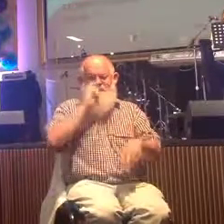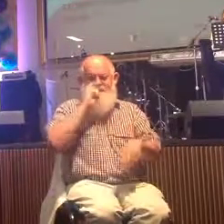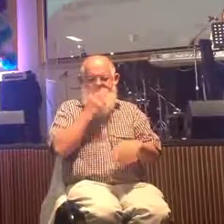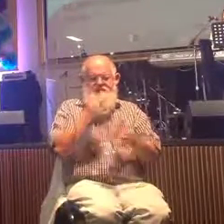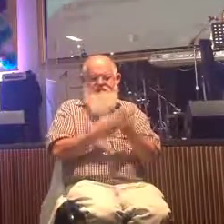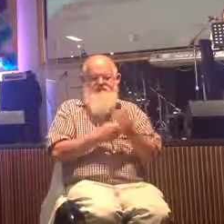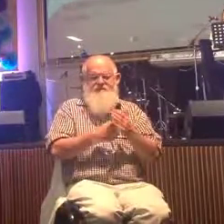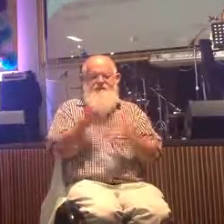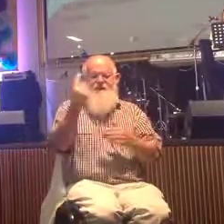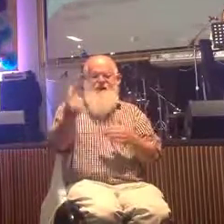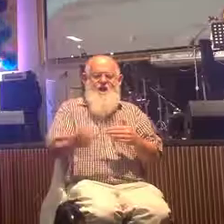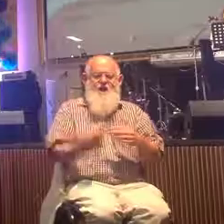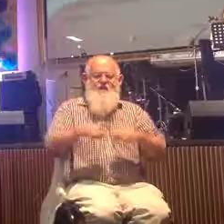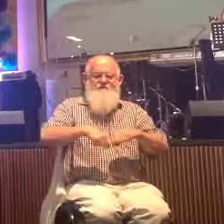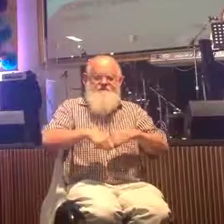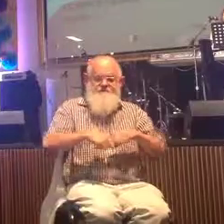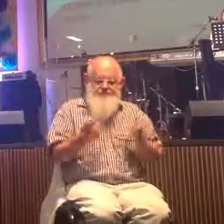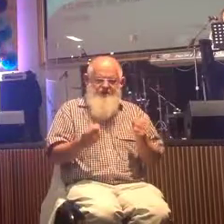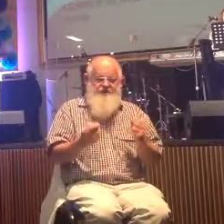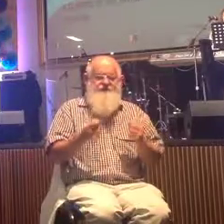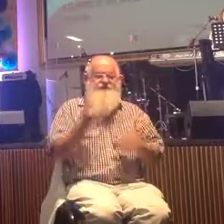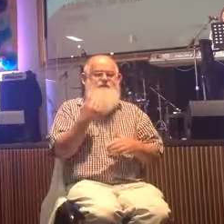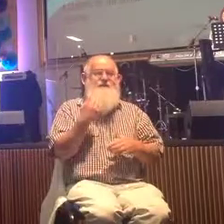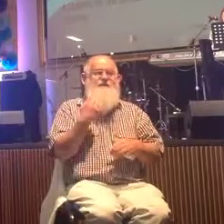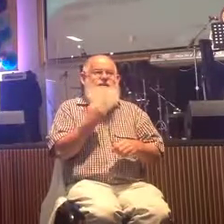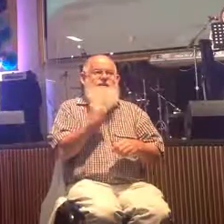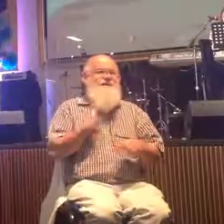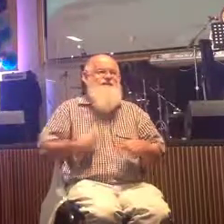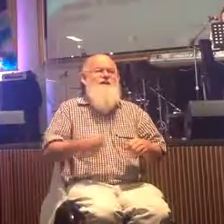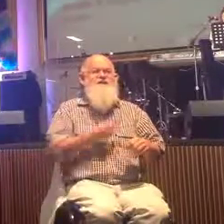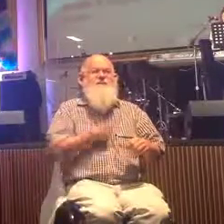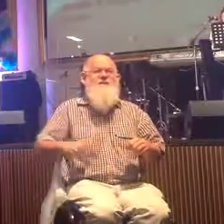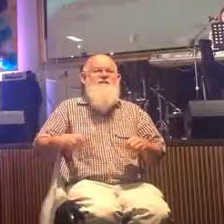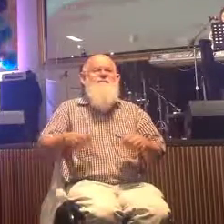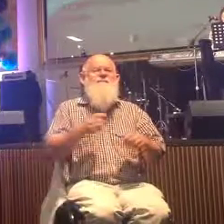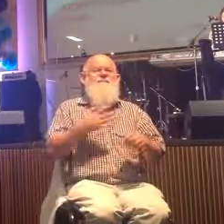alone, broken, cutting myself. And you set me free.